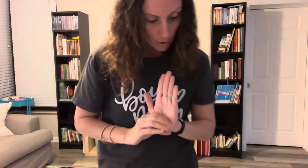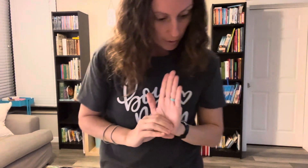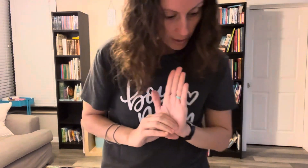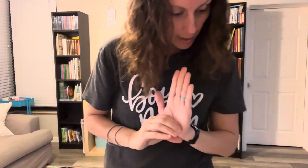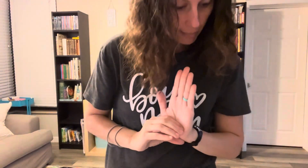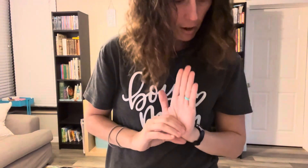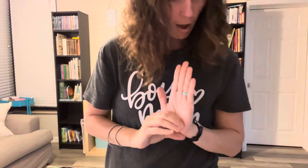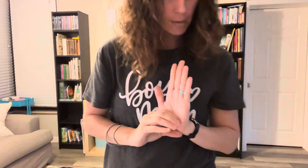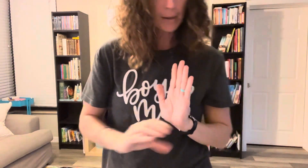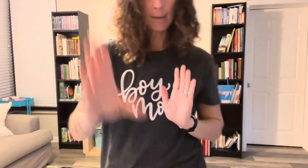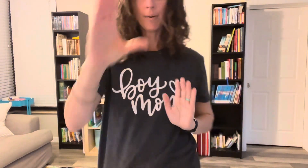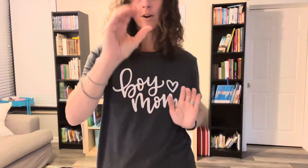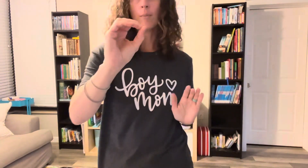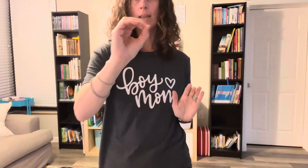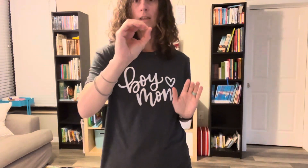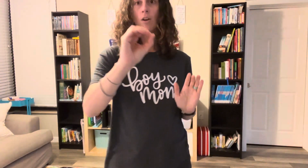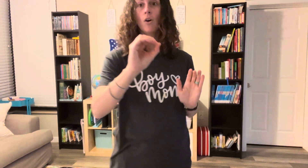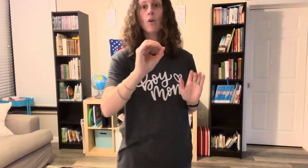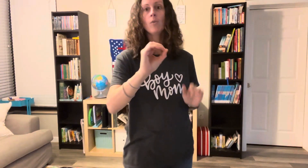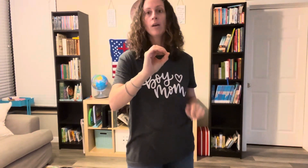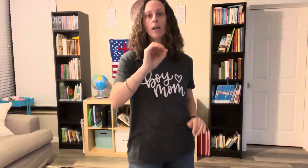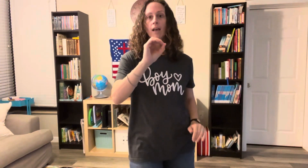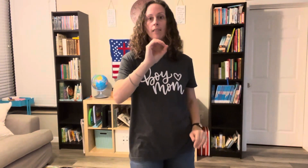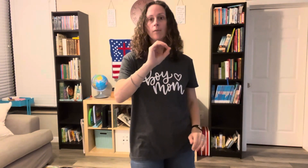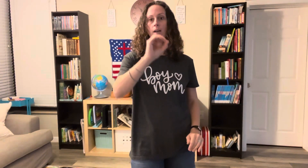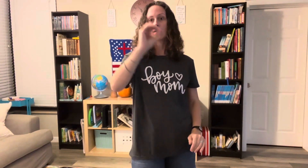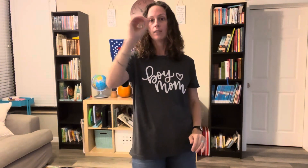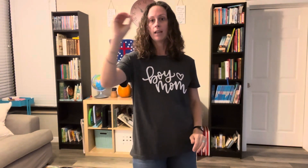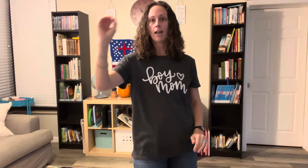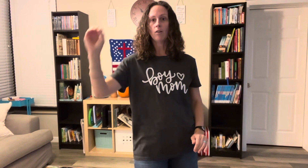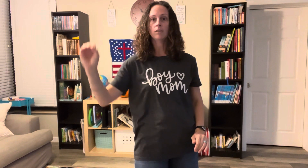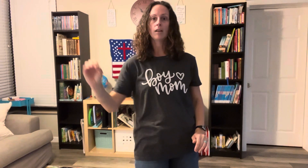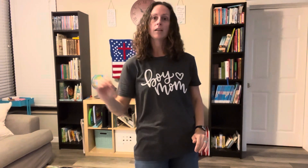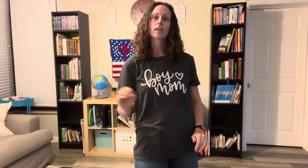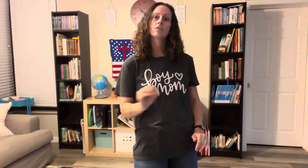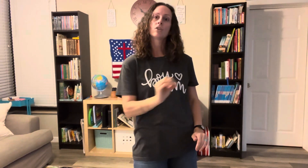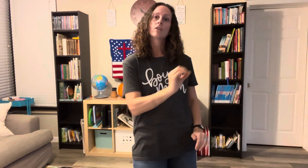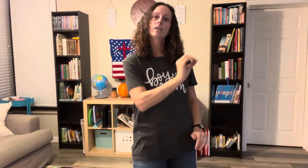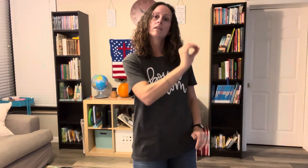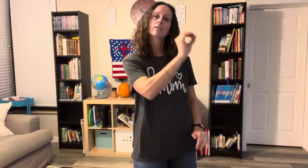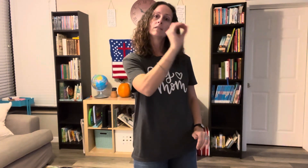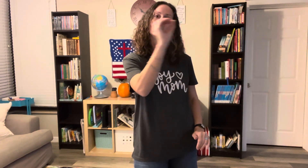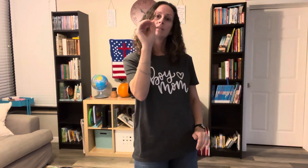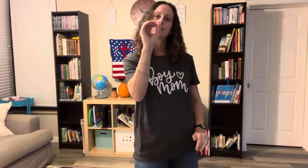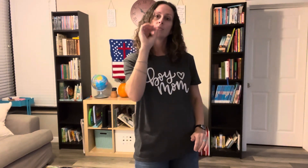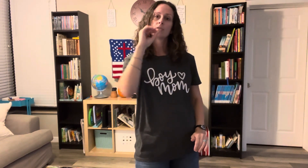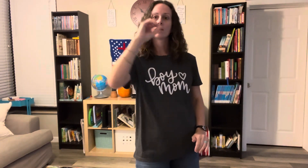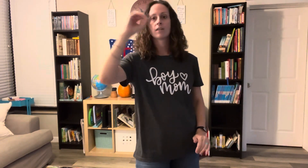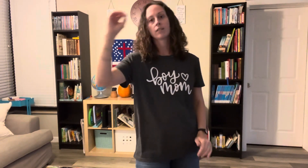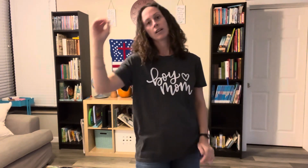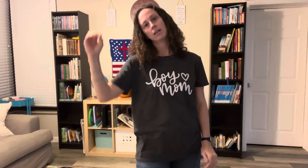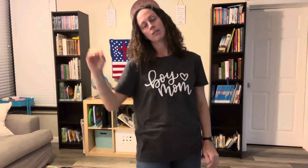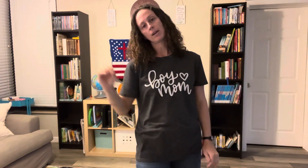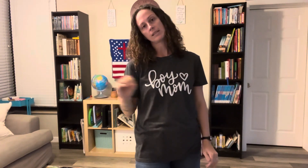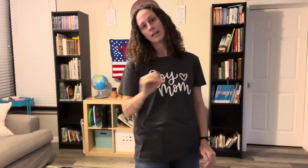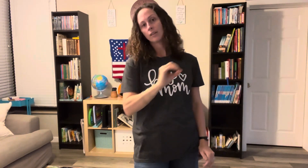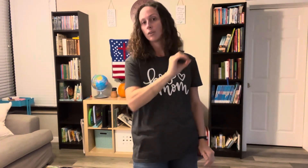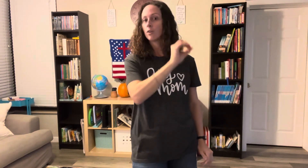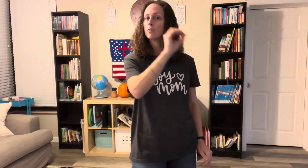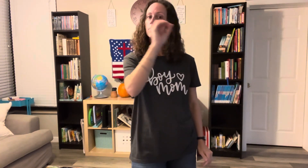Okay, and then Ottoman Empire, we're making an O, and they were kind of like outlining Turkey, which is kind of like a rectangular oval